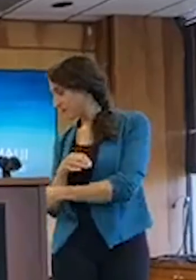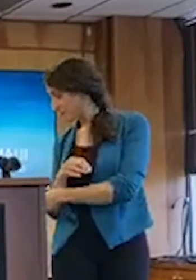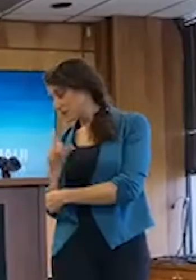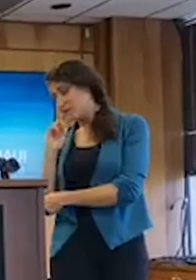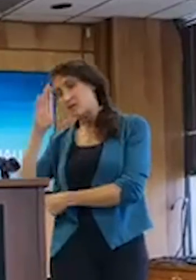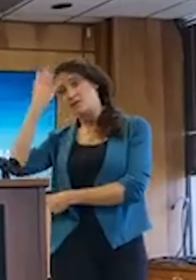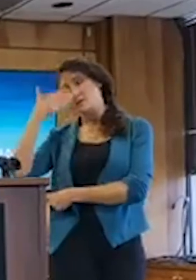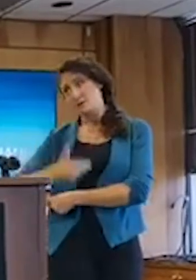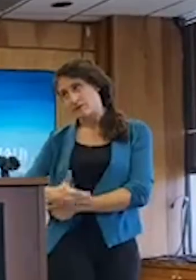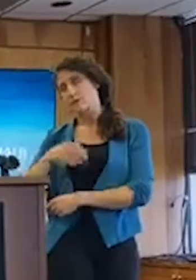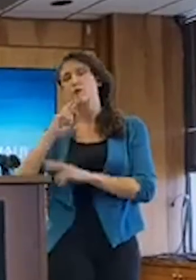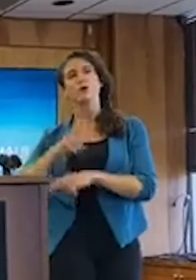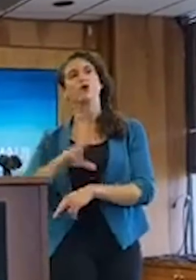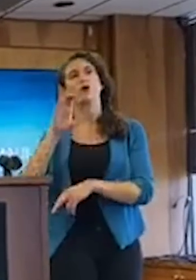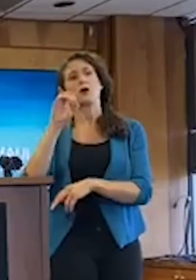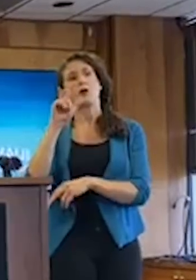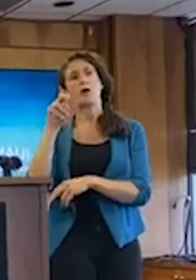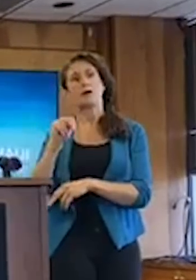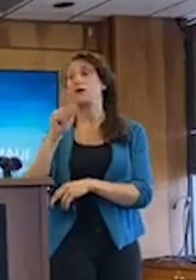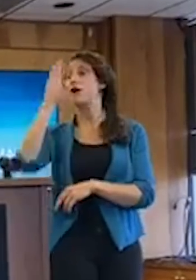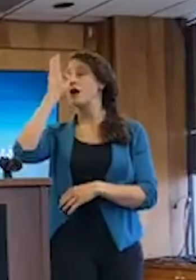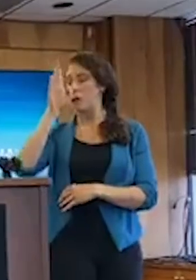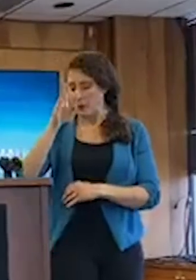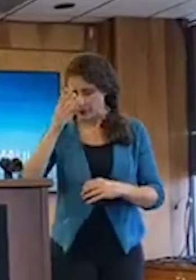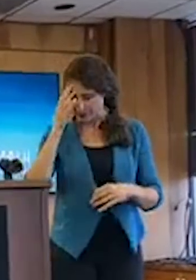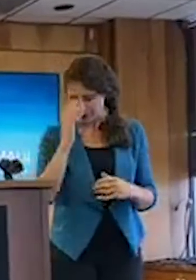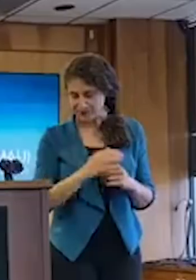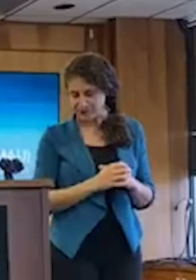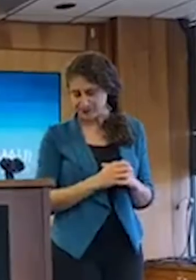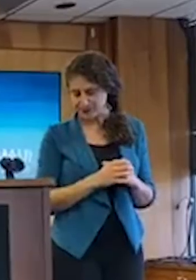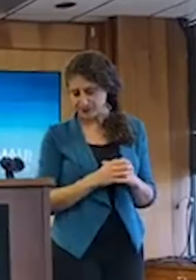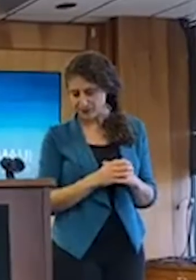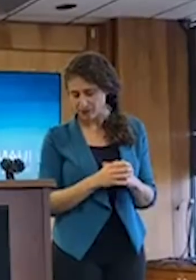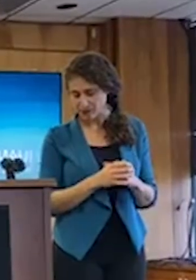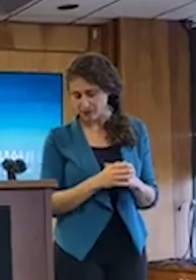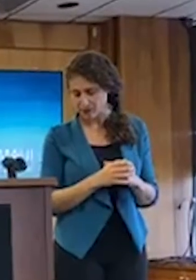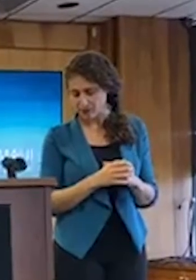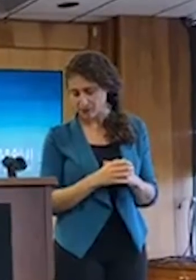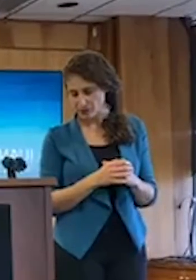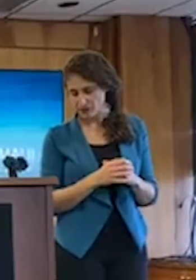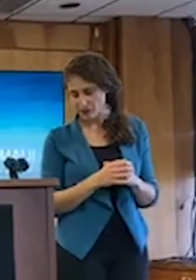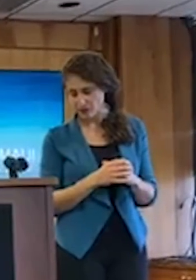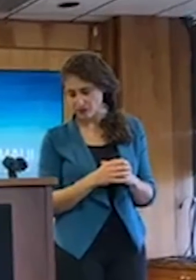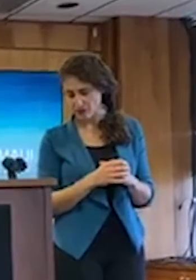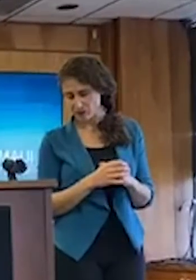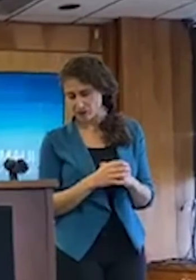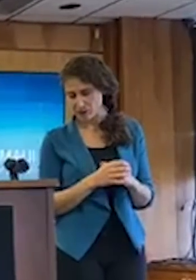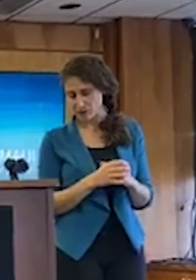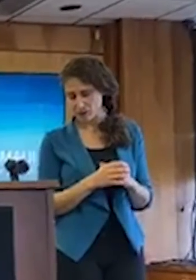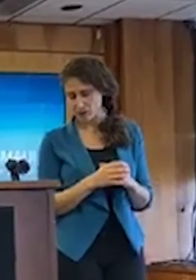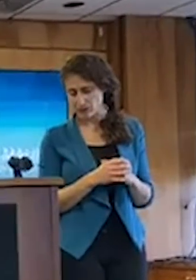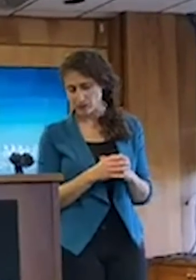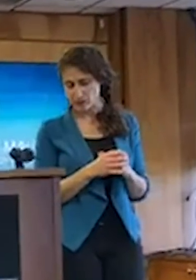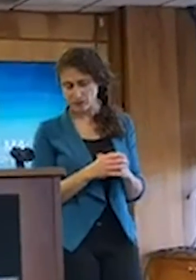Hi, Mayor. I understand you're going to ask the council to require anyone who is coming back to Hawaii